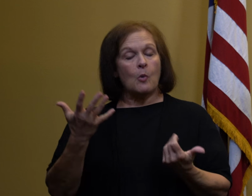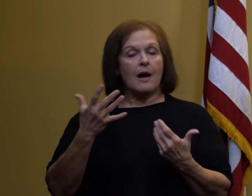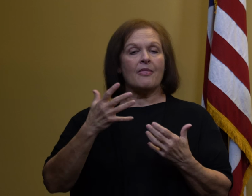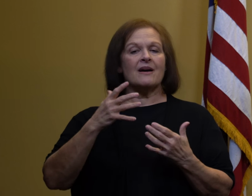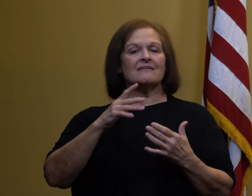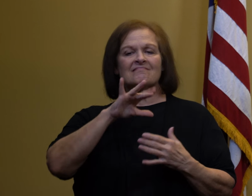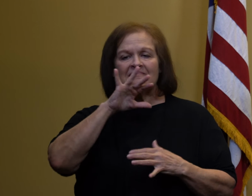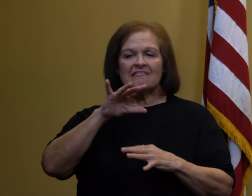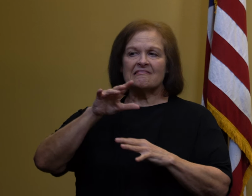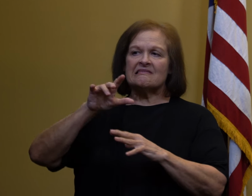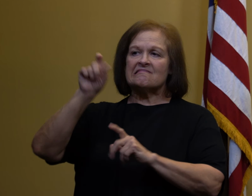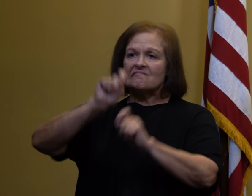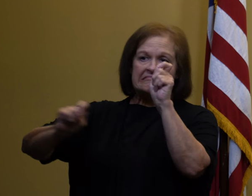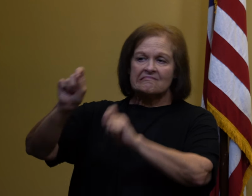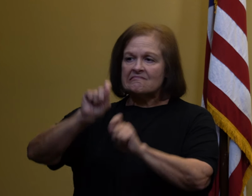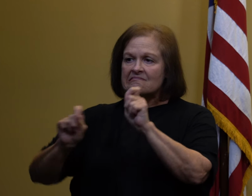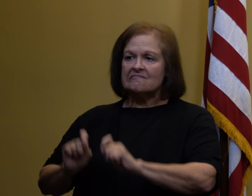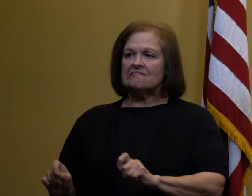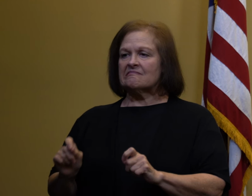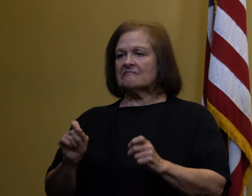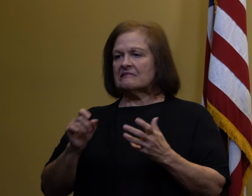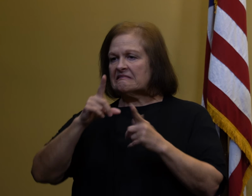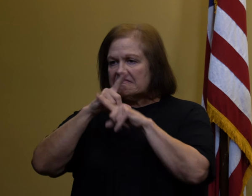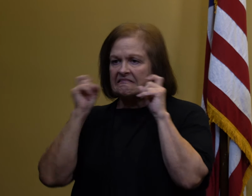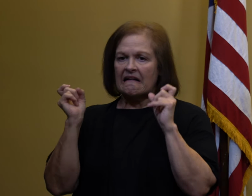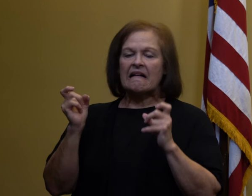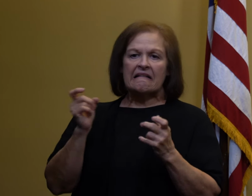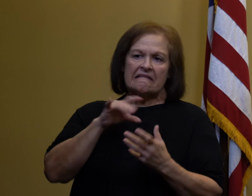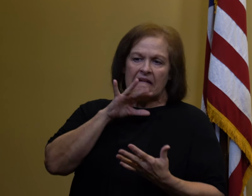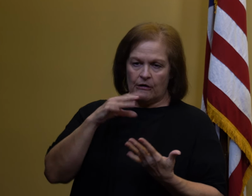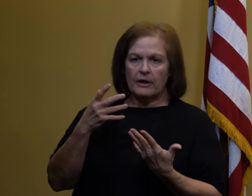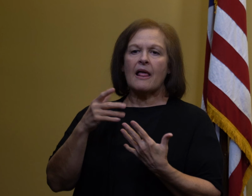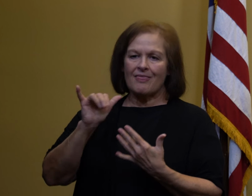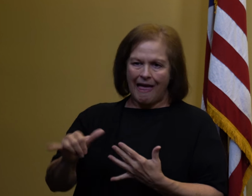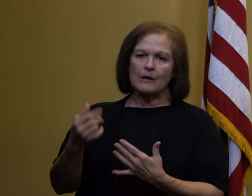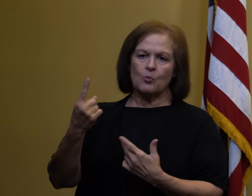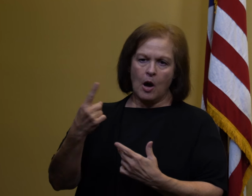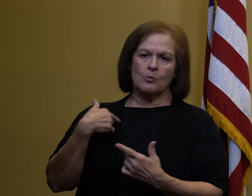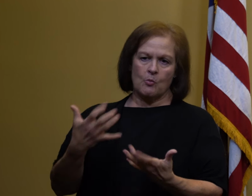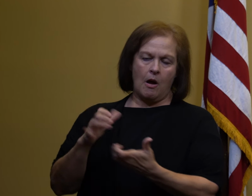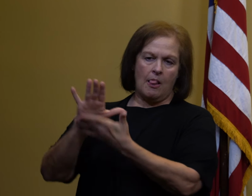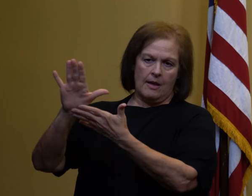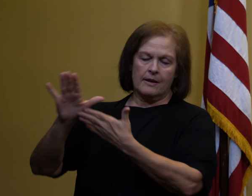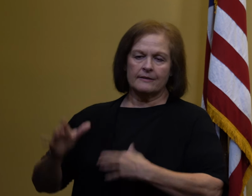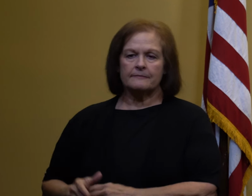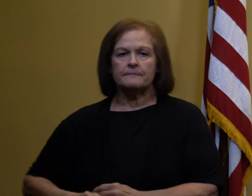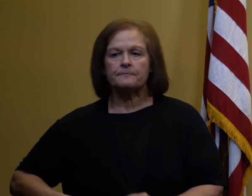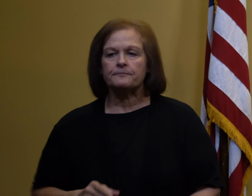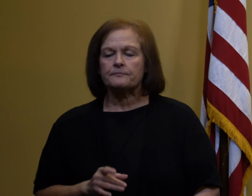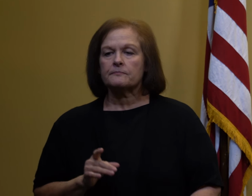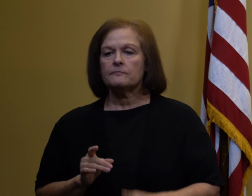we know that doesn't speak to the charm nor character of the city of New Orleans. Last question, Jordan with